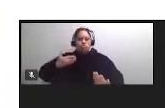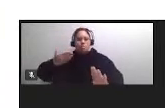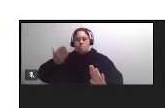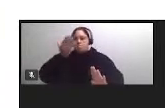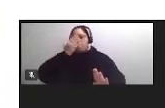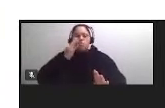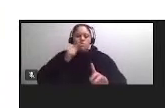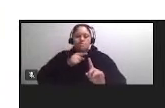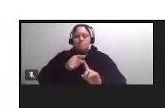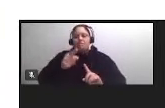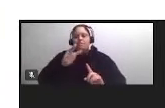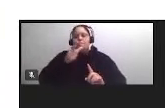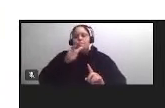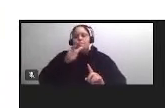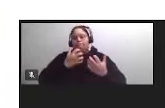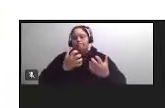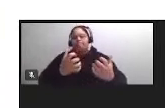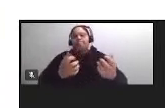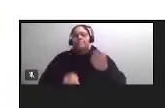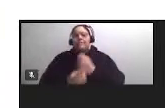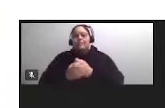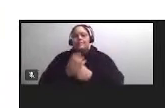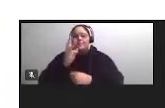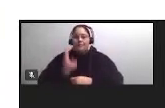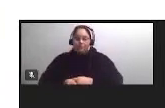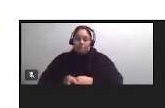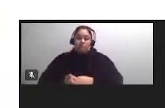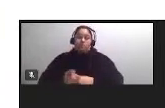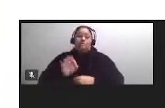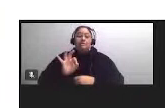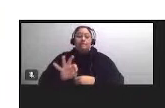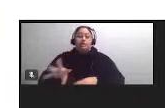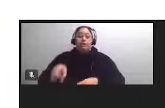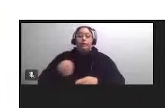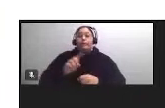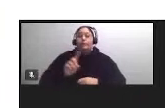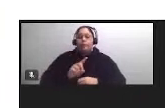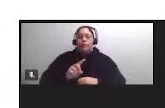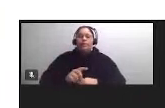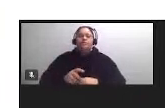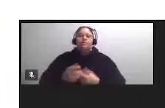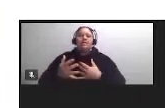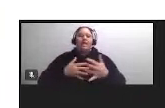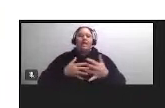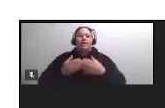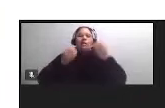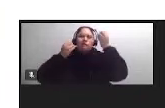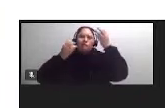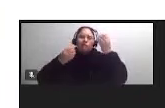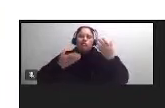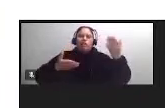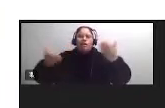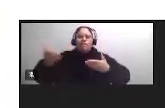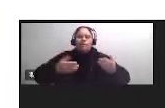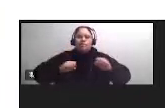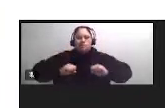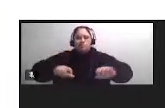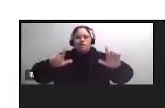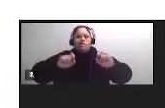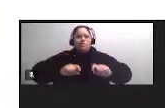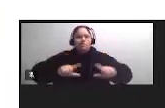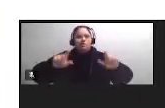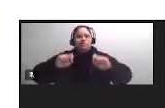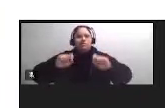the start of the series of meetings. And this will include sending out alerts and invitations to both print